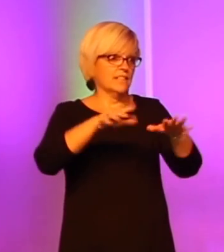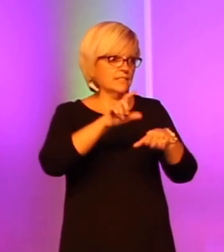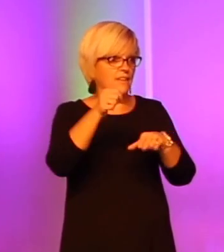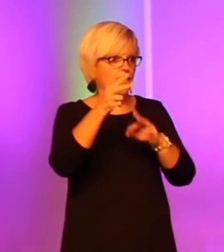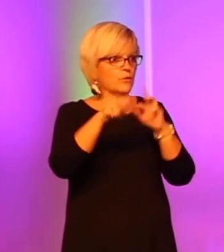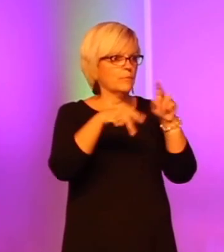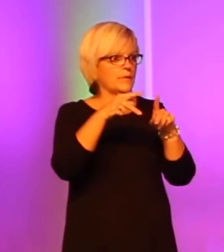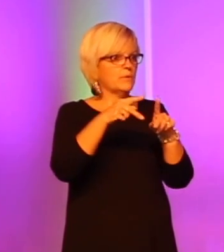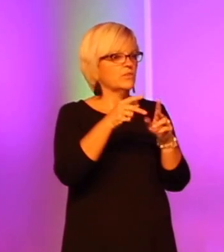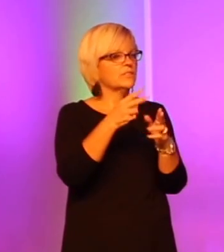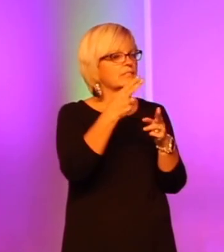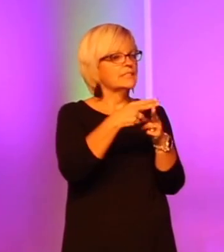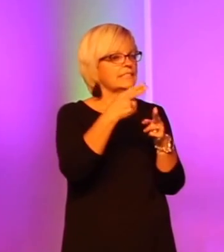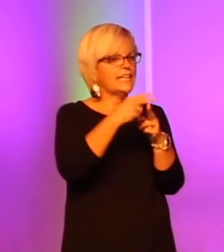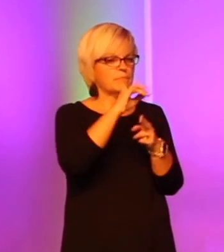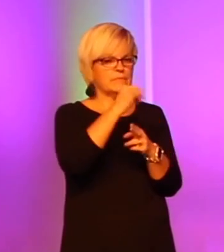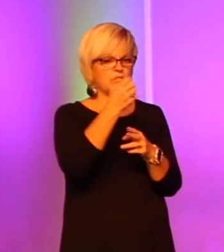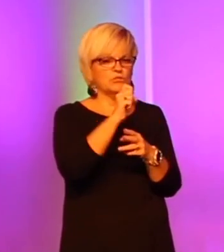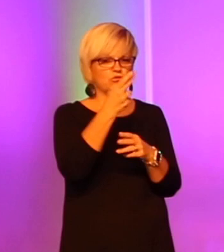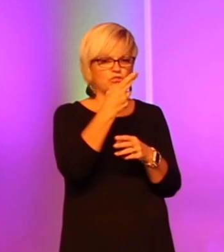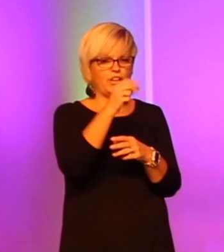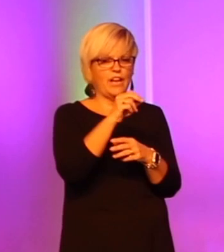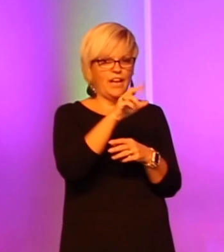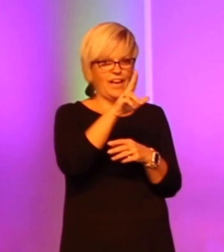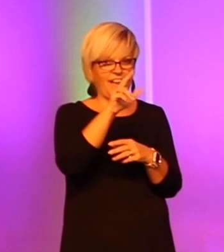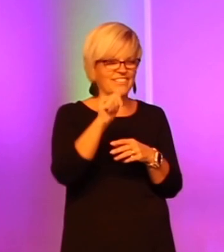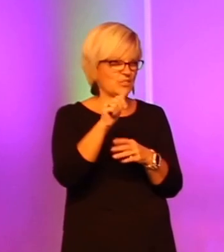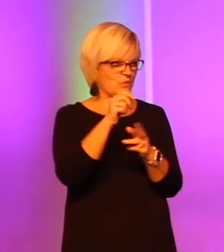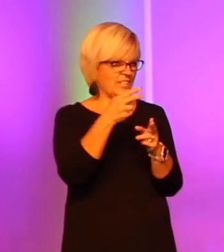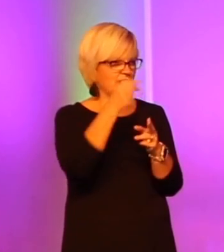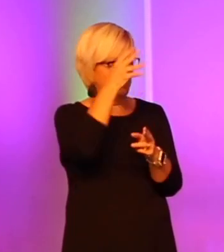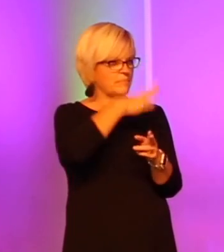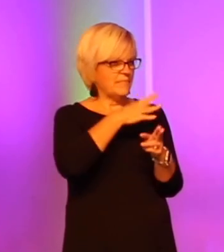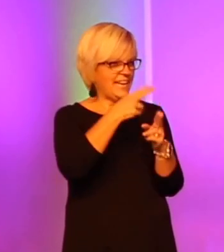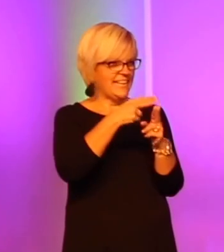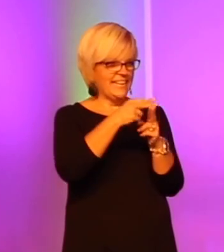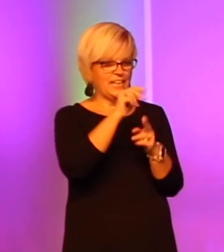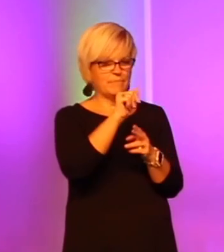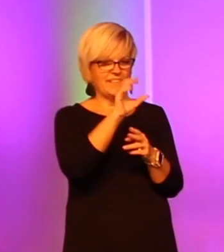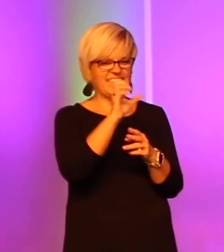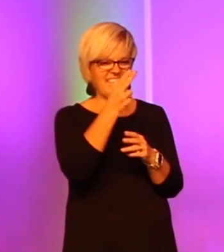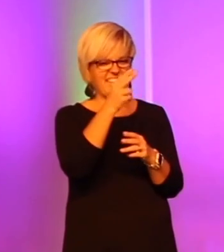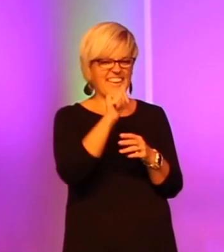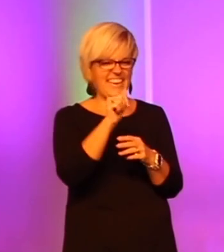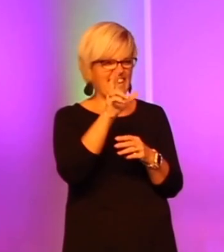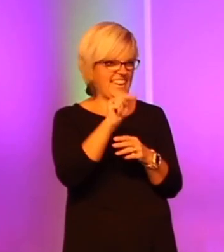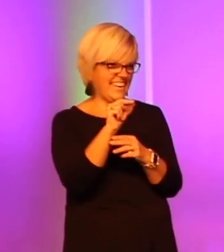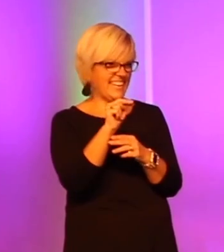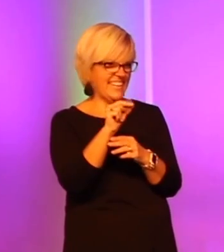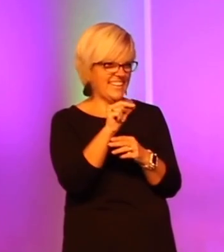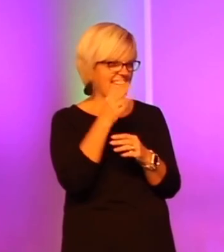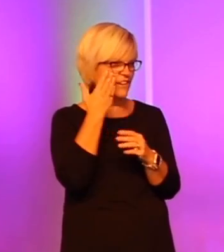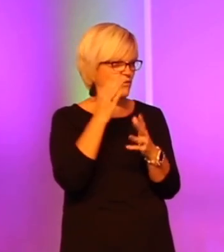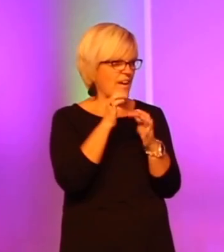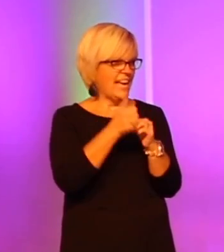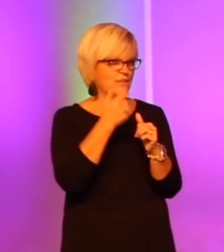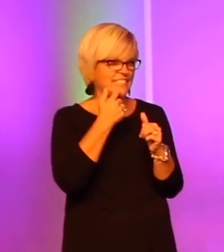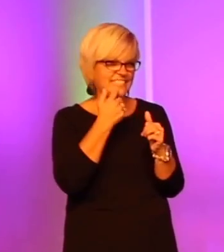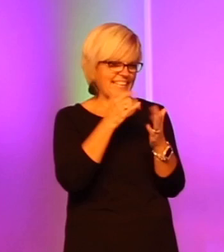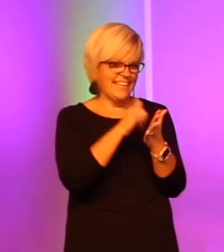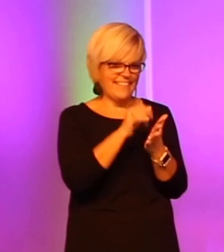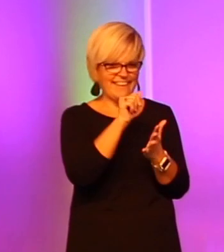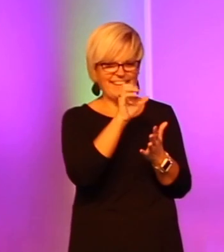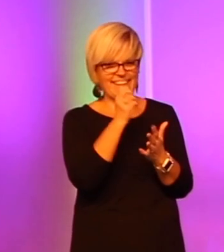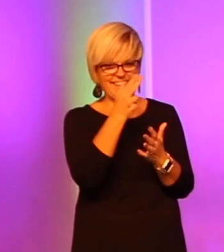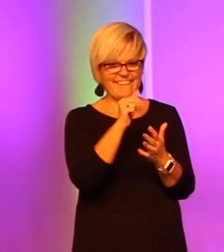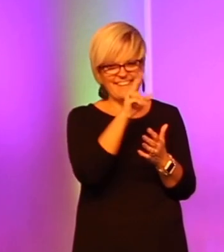Achan. And he must have been hurting really bad. He was aching, all right? But all right. So I don't know how you translate that. I'm so sorry I did that